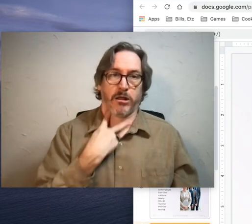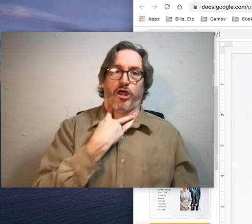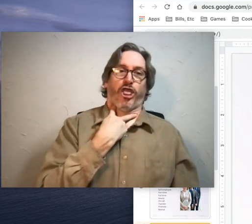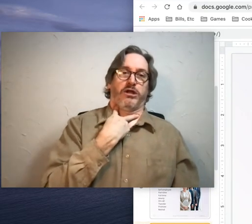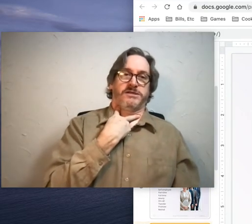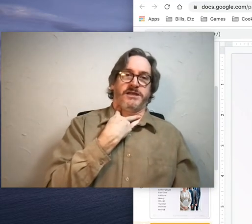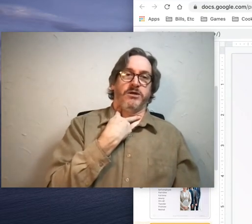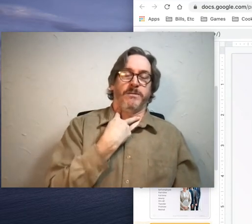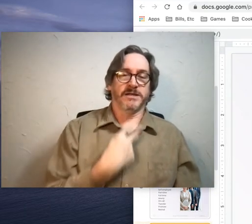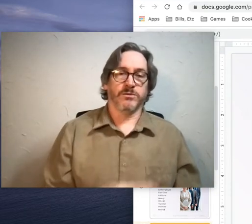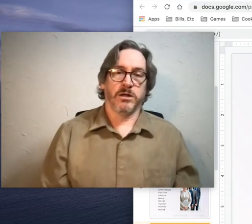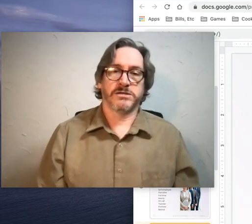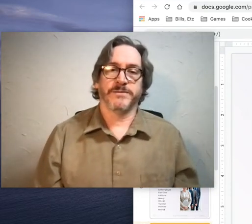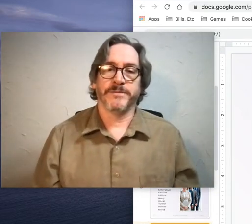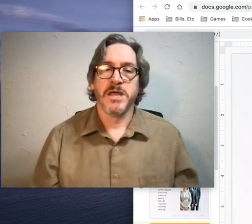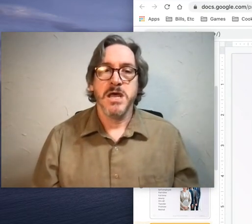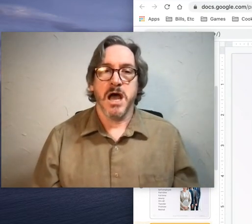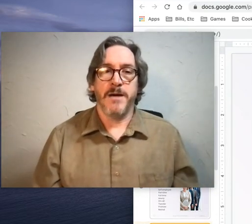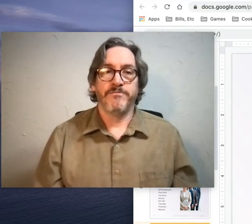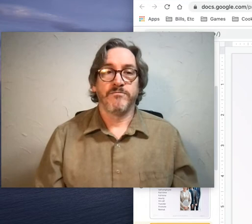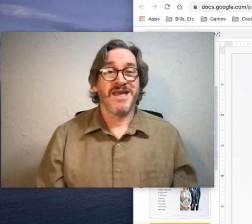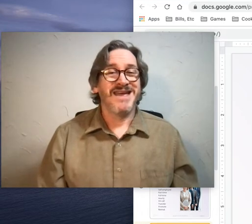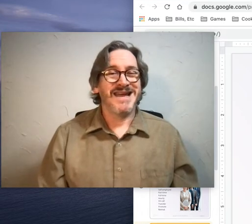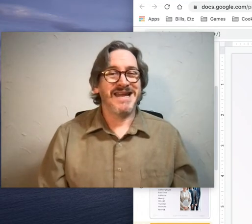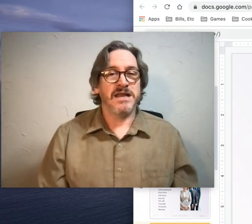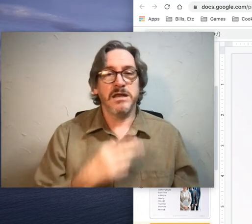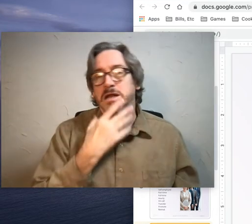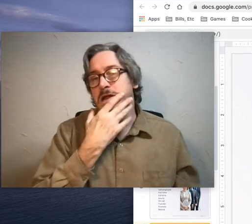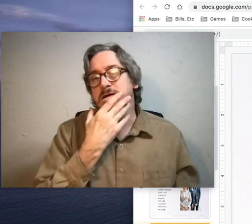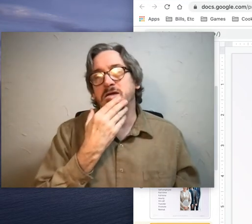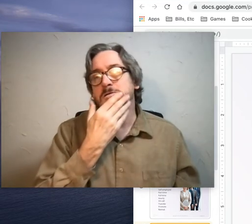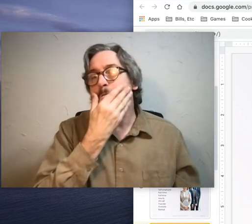stick sticking up against the wall or something.